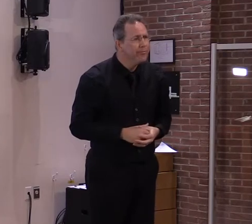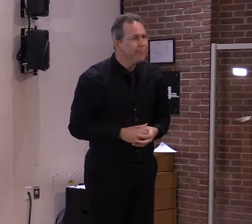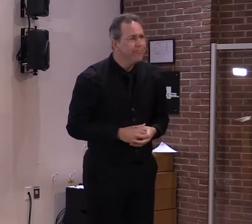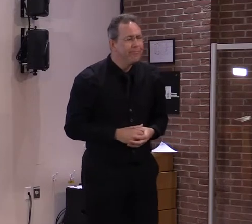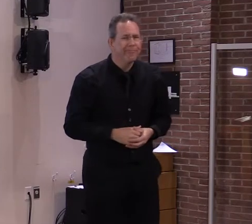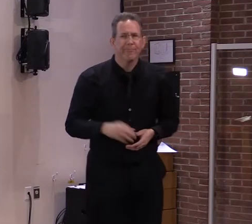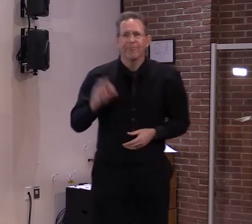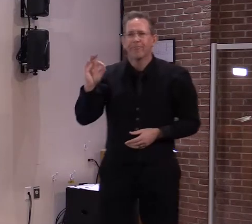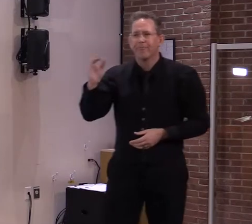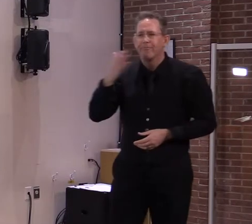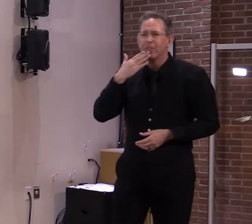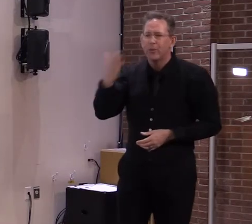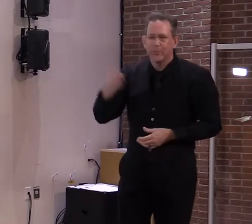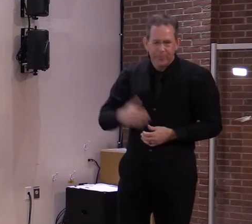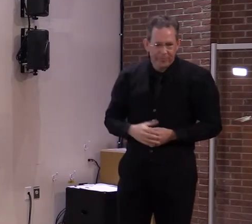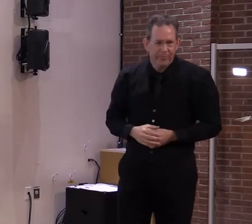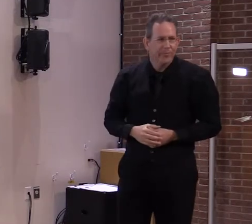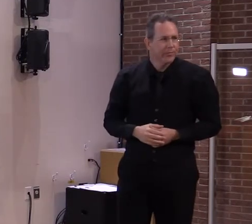Aaron, VT Digger.